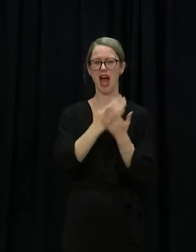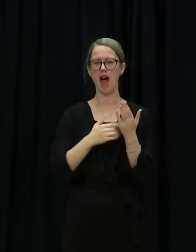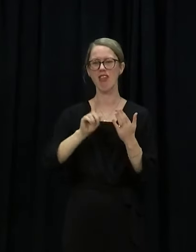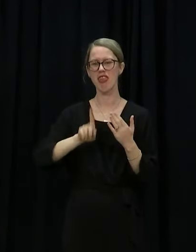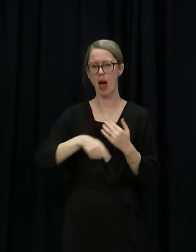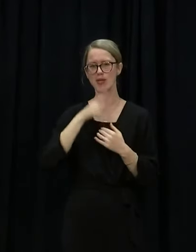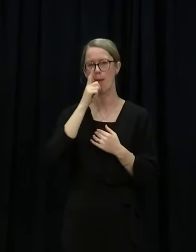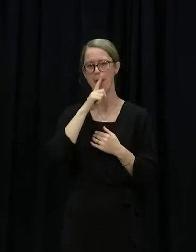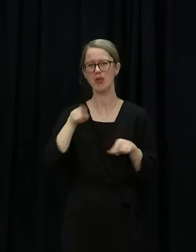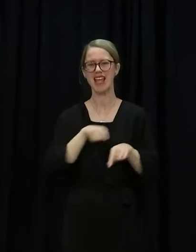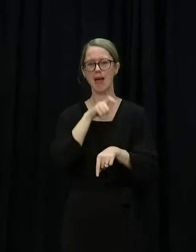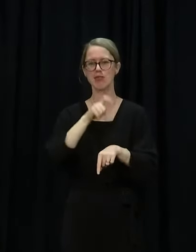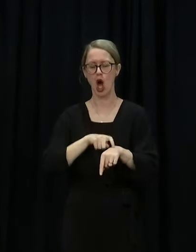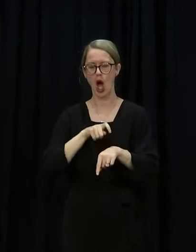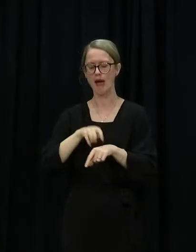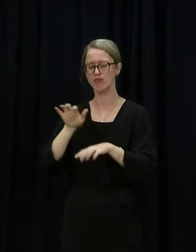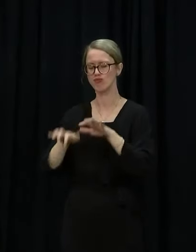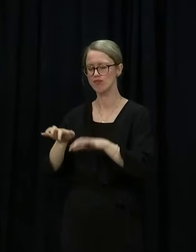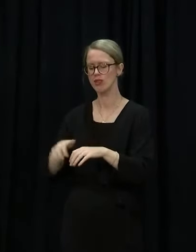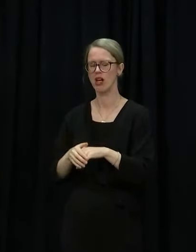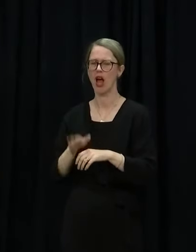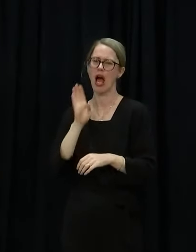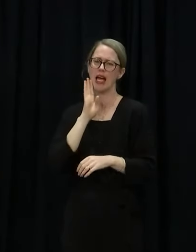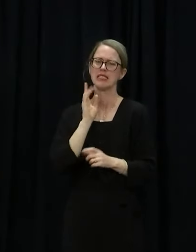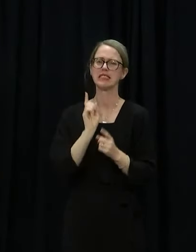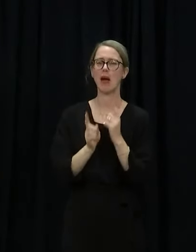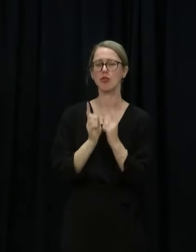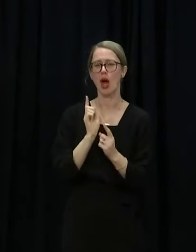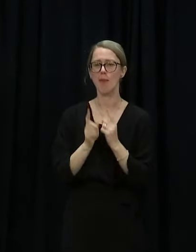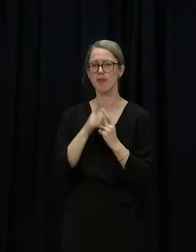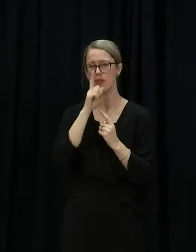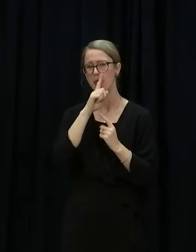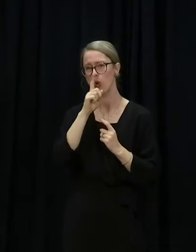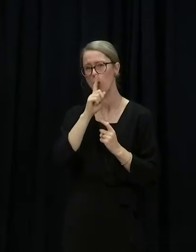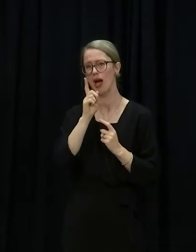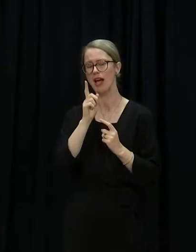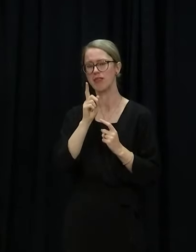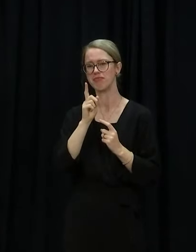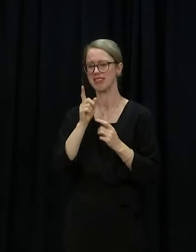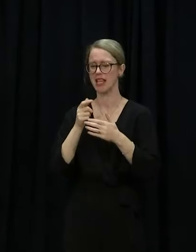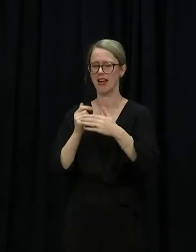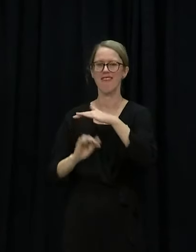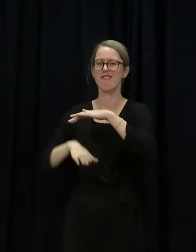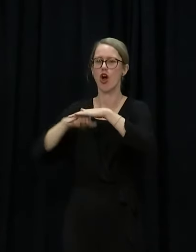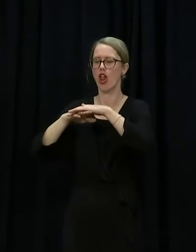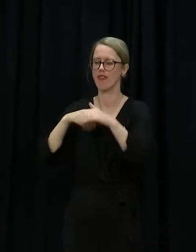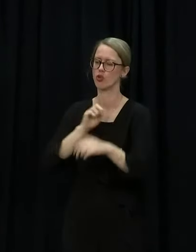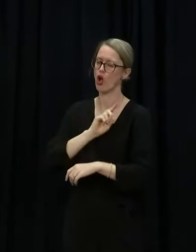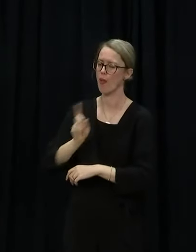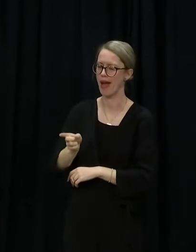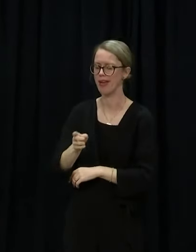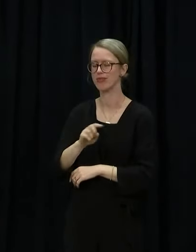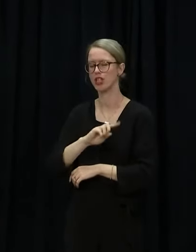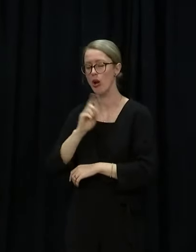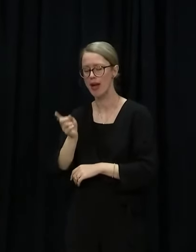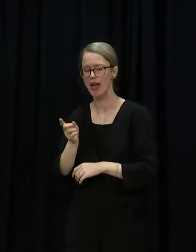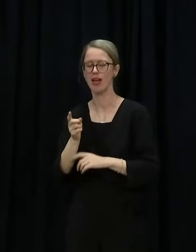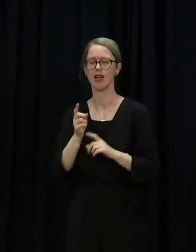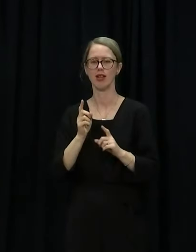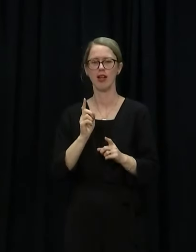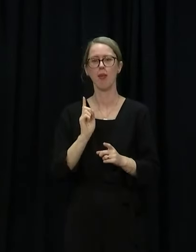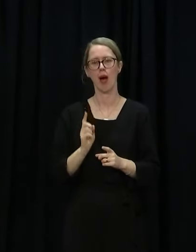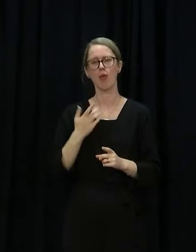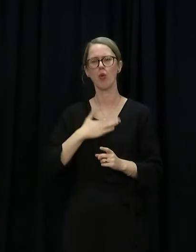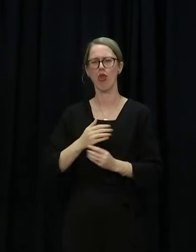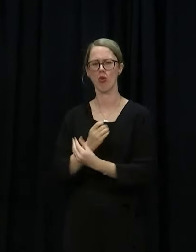hear the odd report of people having to go back and maybe try 1 or 2 times. Look, of course we want this to be as easy as possible. We don't want